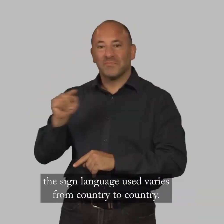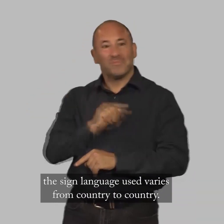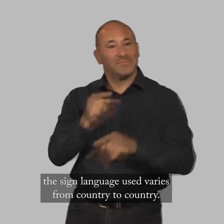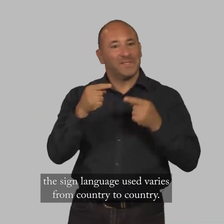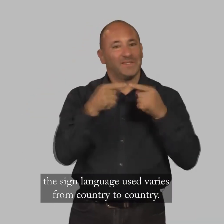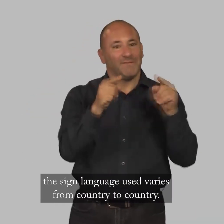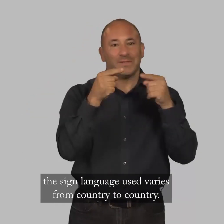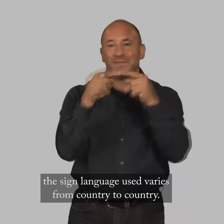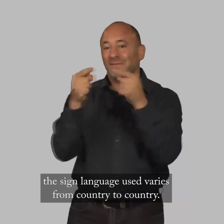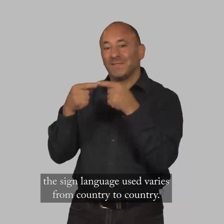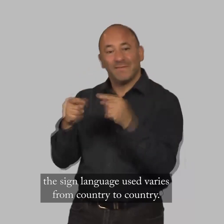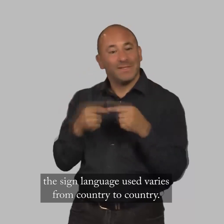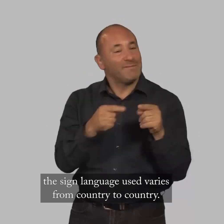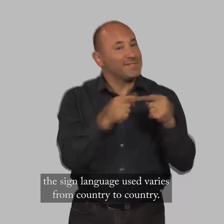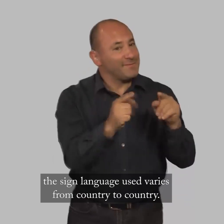from country to country.